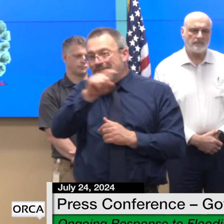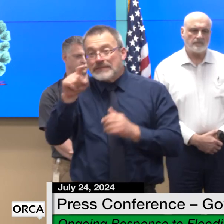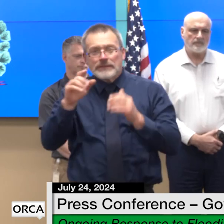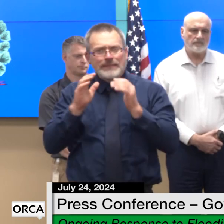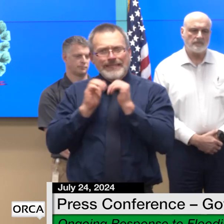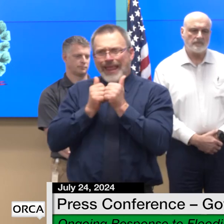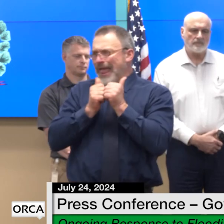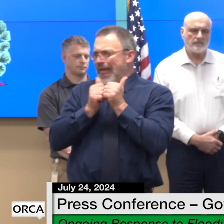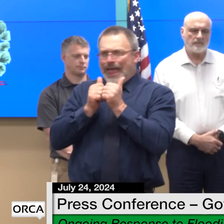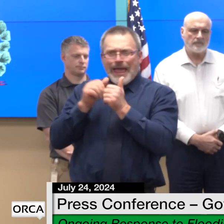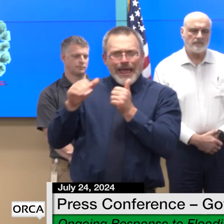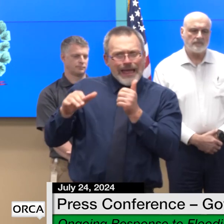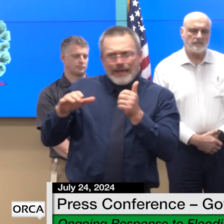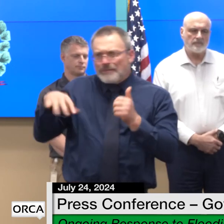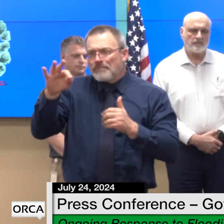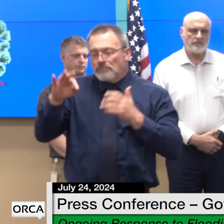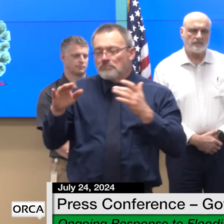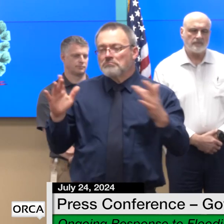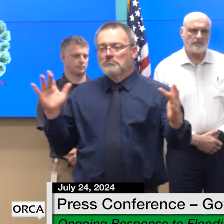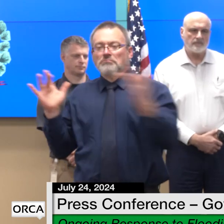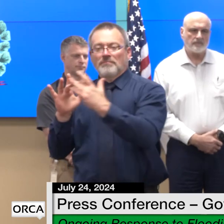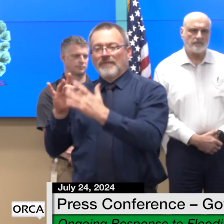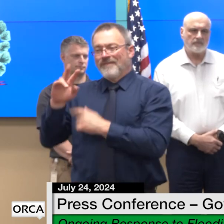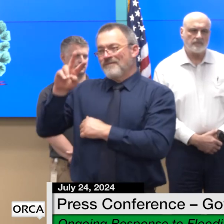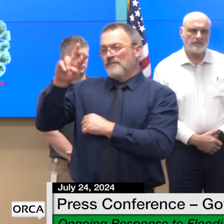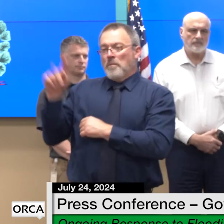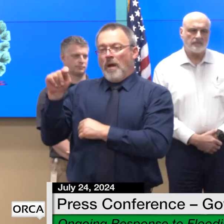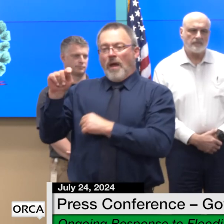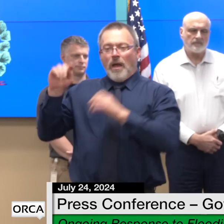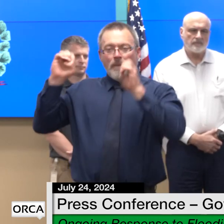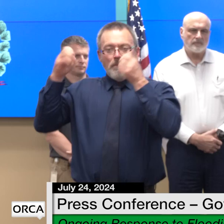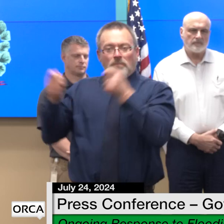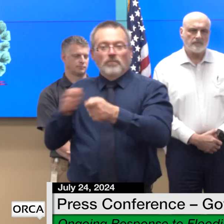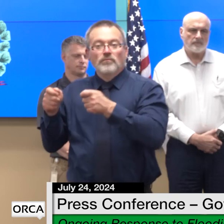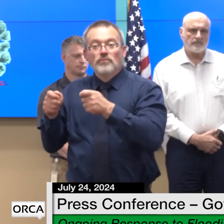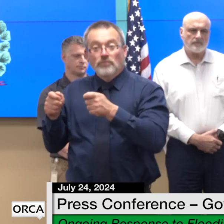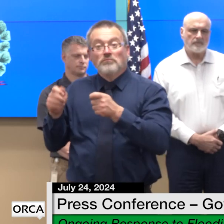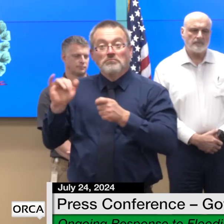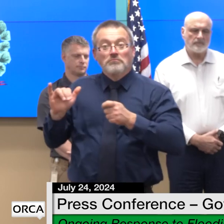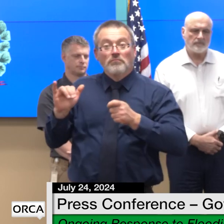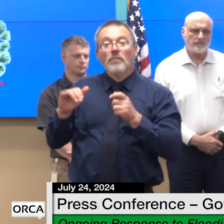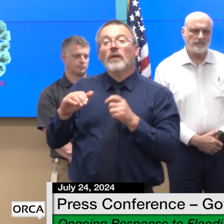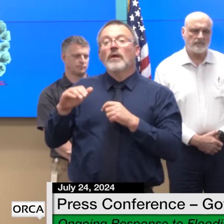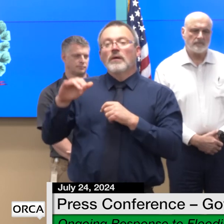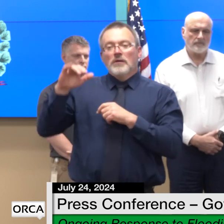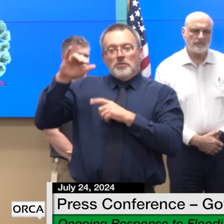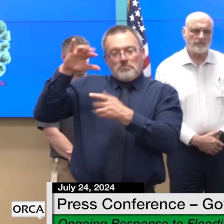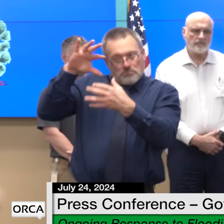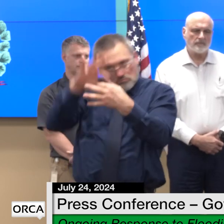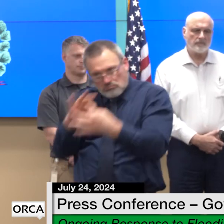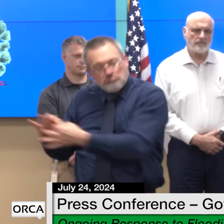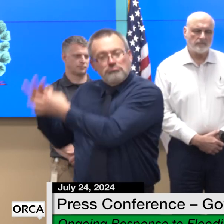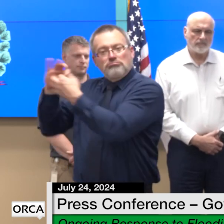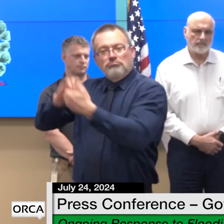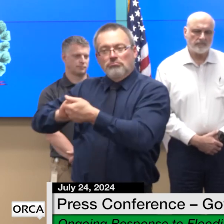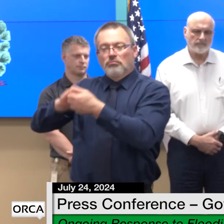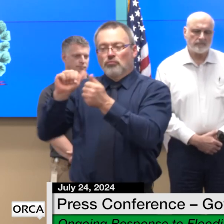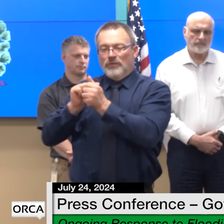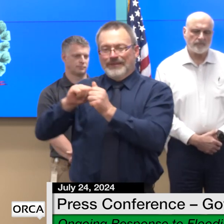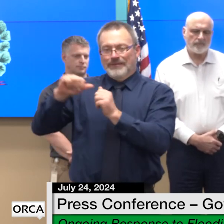also enacted debris management contracts as part of the state emergency management plan.